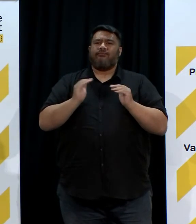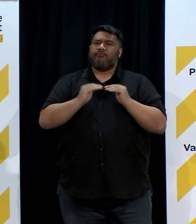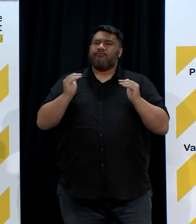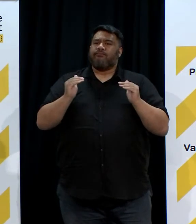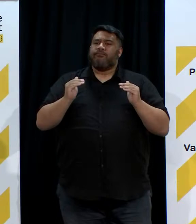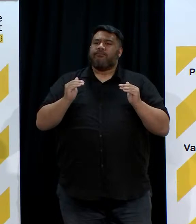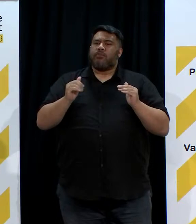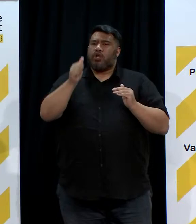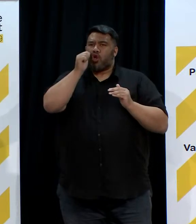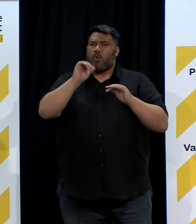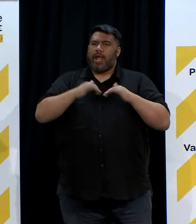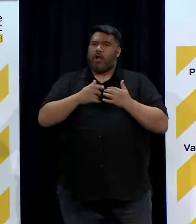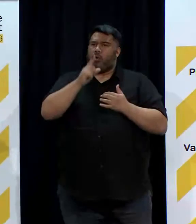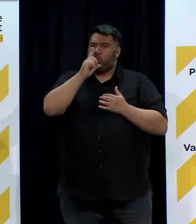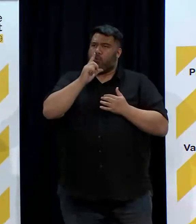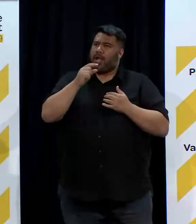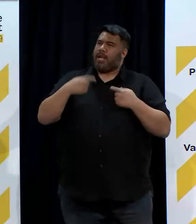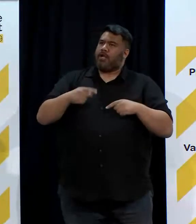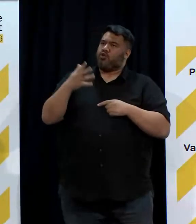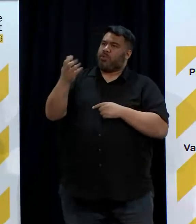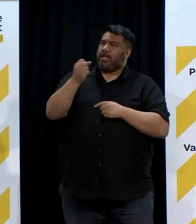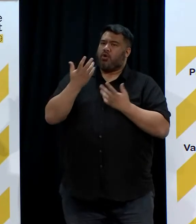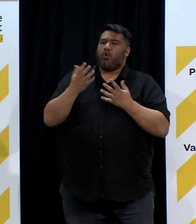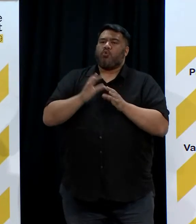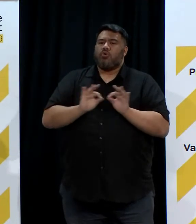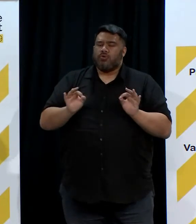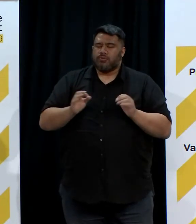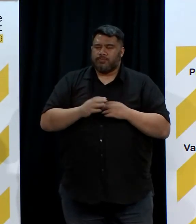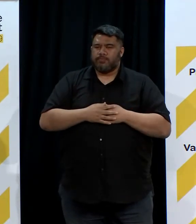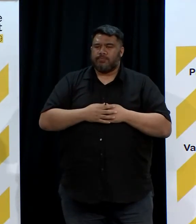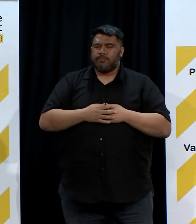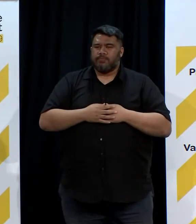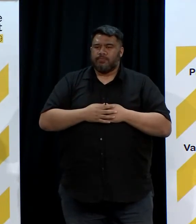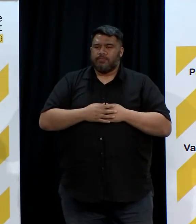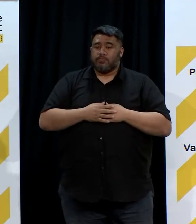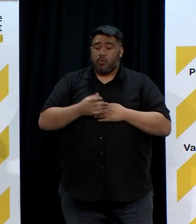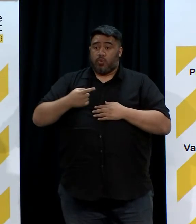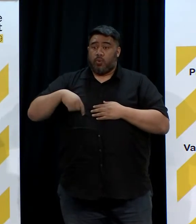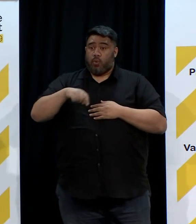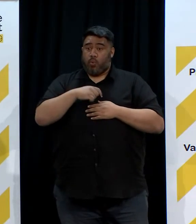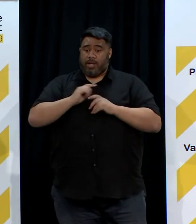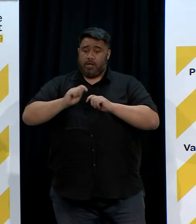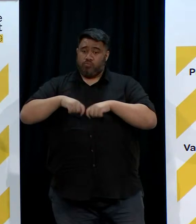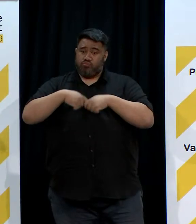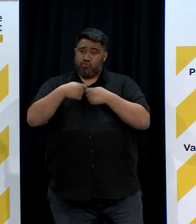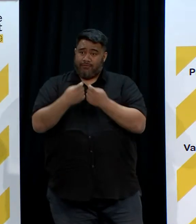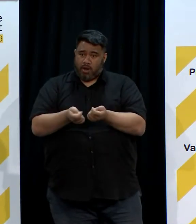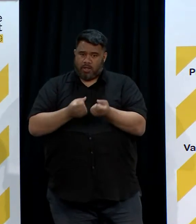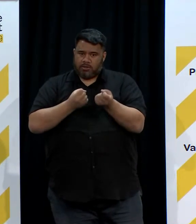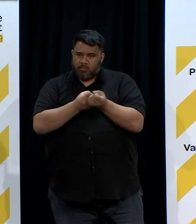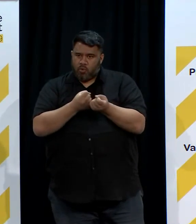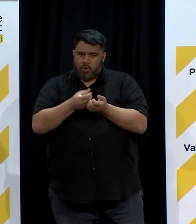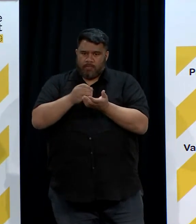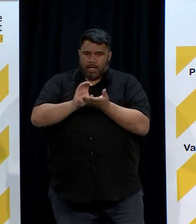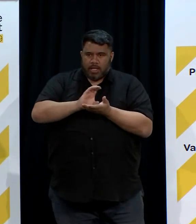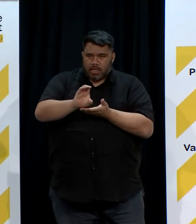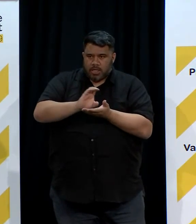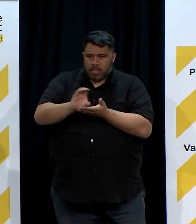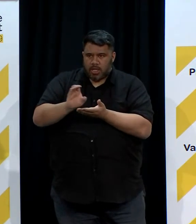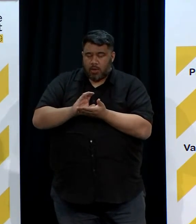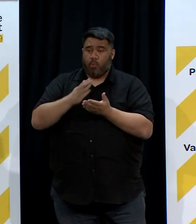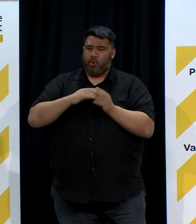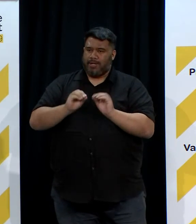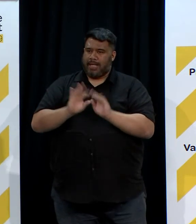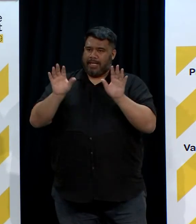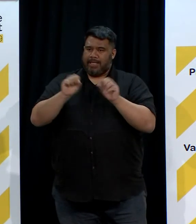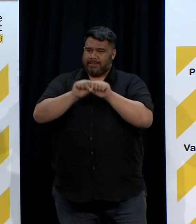We've always got to look at this as a balance. We've got to make sure we're providing the support that we can to people. We've said from day one we're not